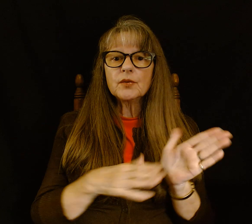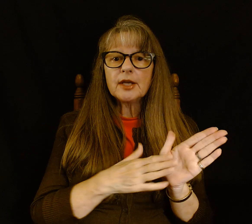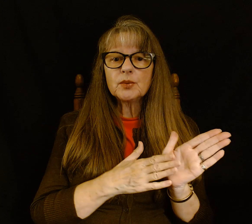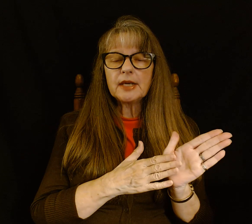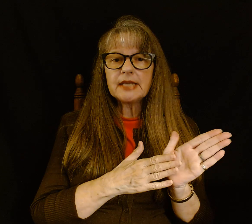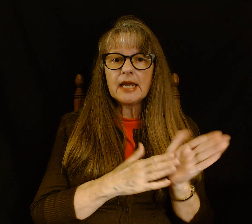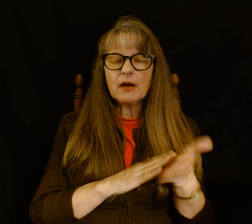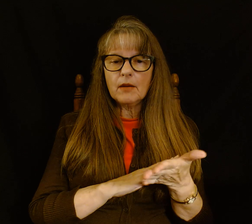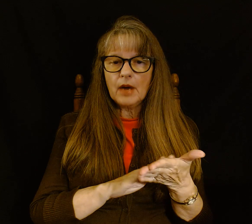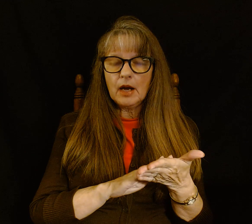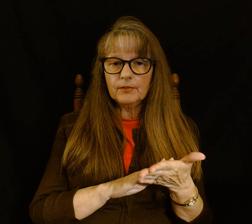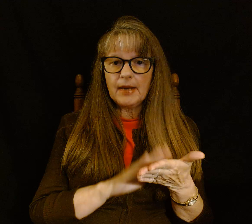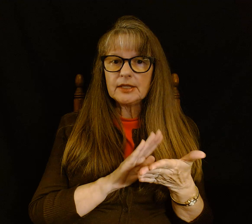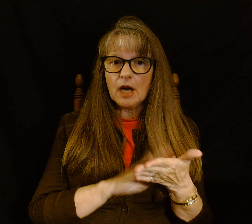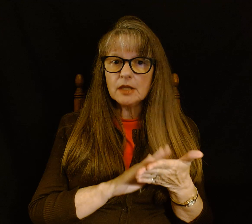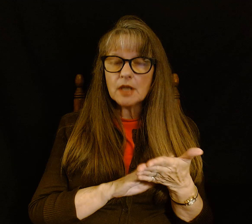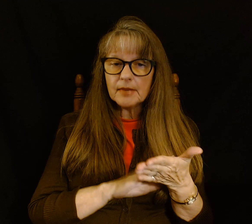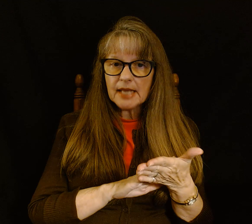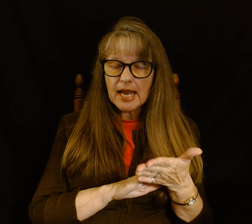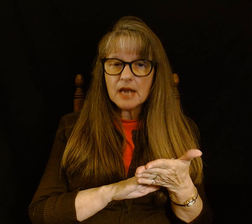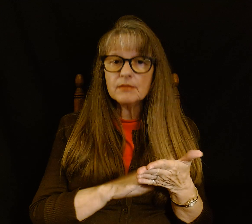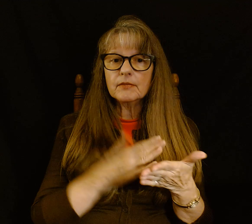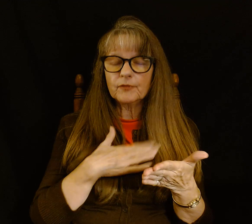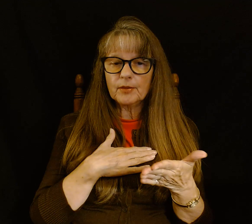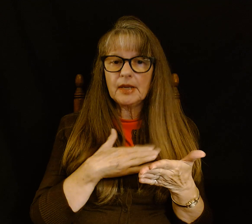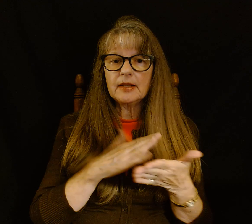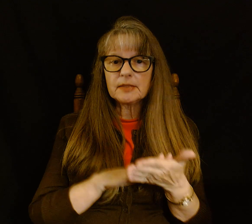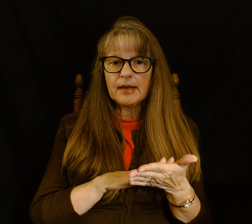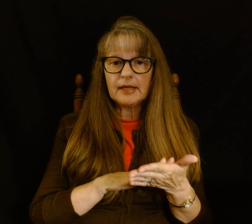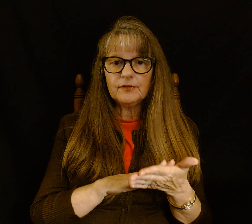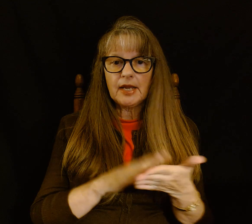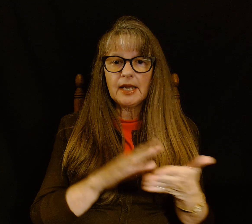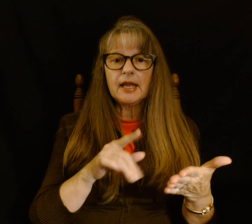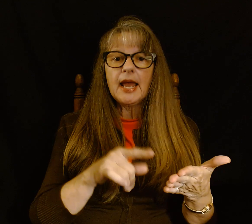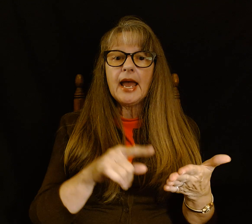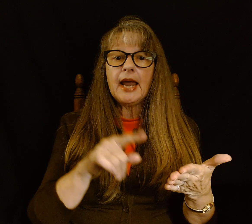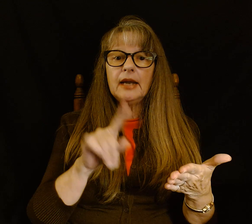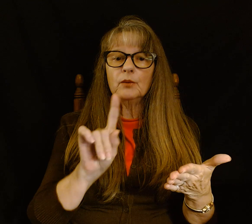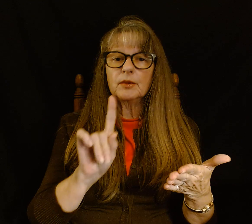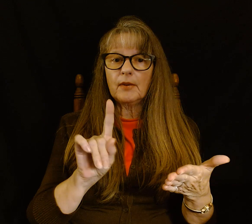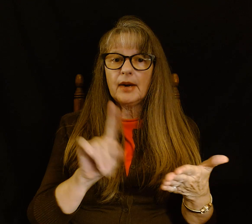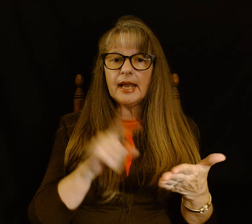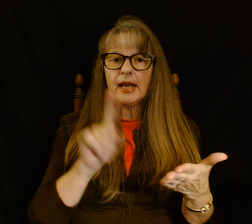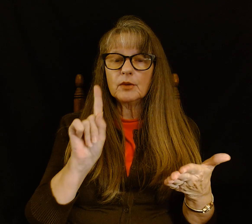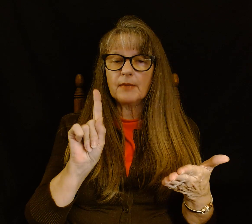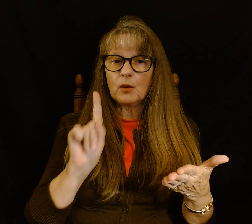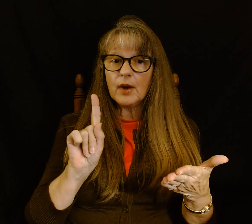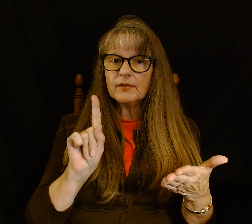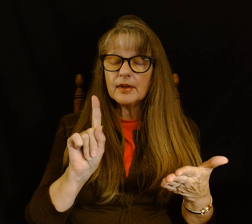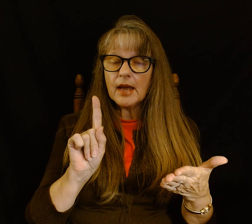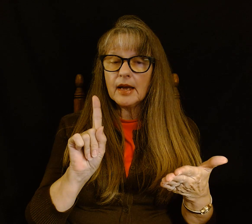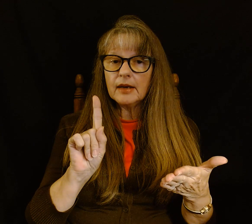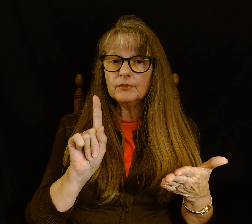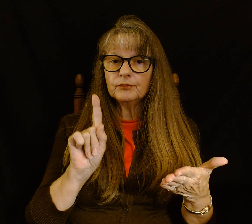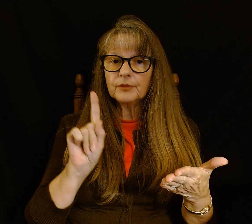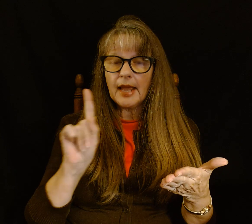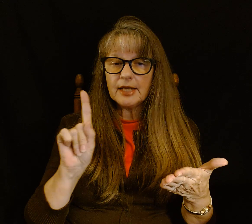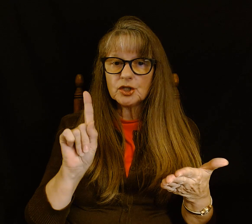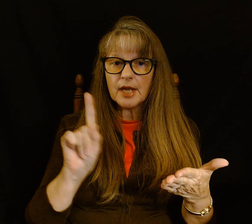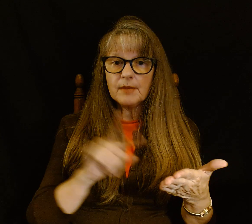when I take my non-dominant hand. For me, that's my left hand, and with my right hand, with my one hand shape,